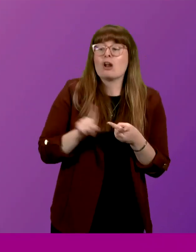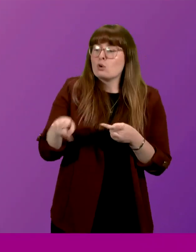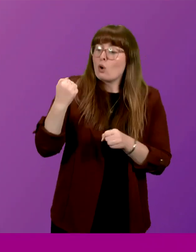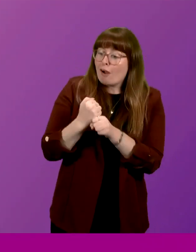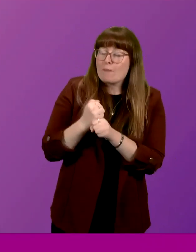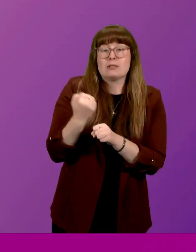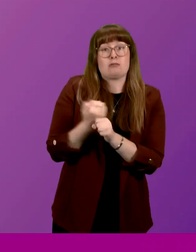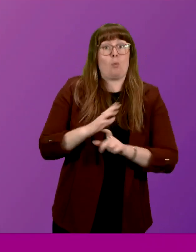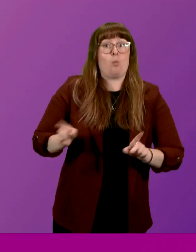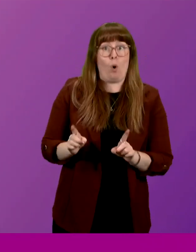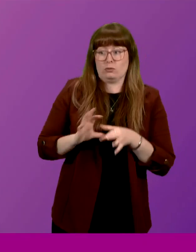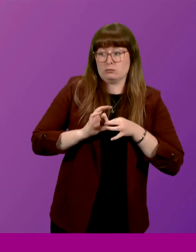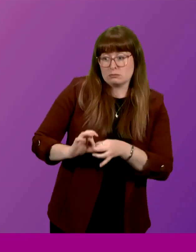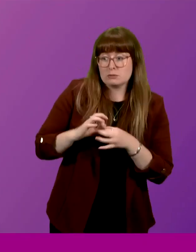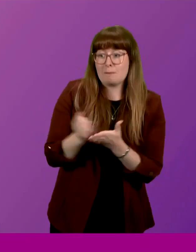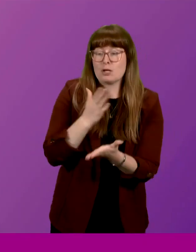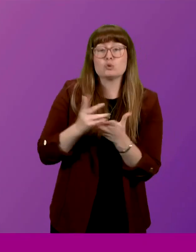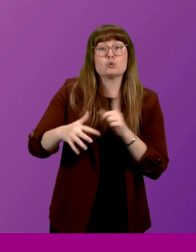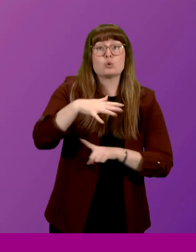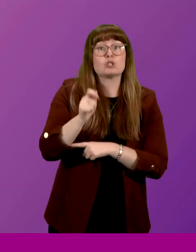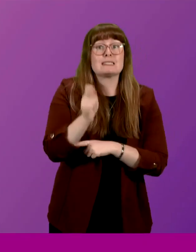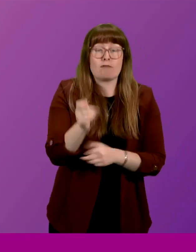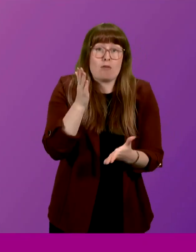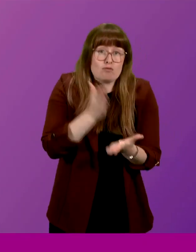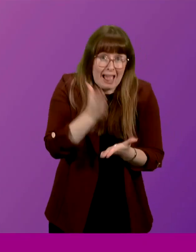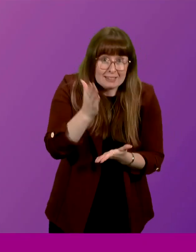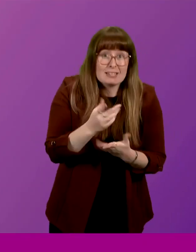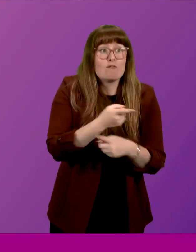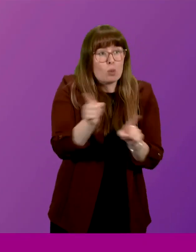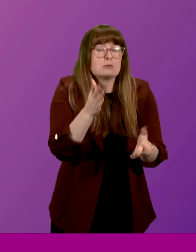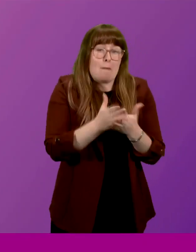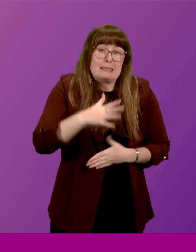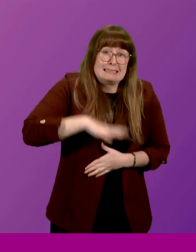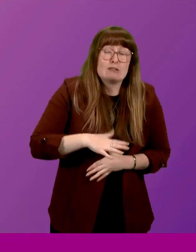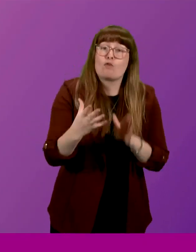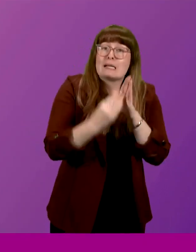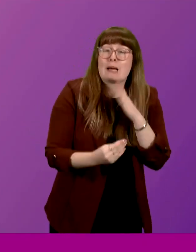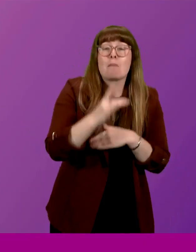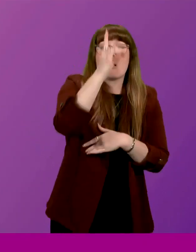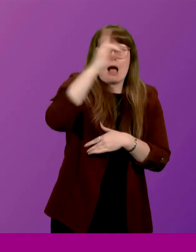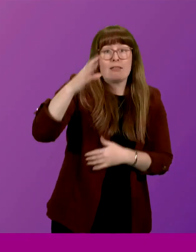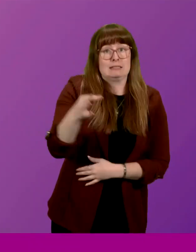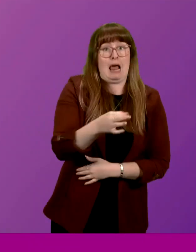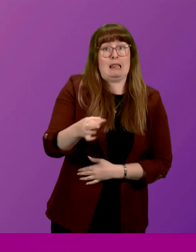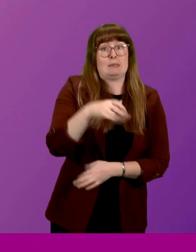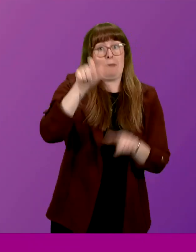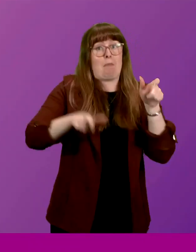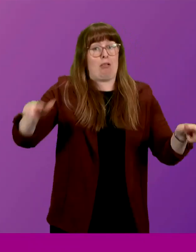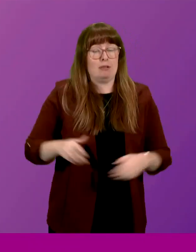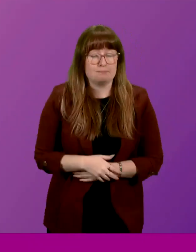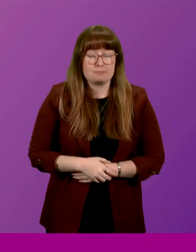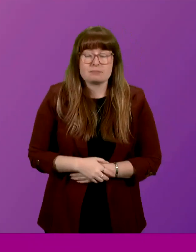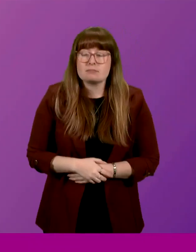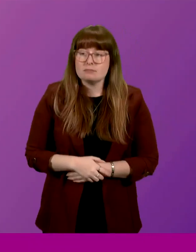is undertaking to make a social tariff a reality for those who need it most, like those in the Highlands and Islands? First Minister. So we